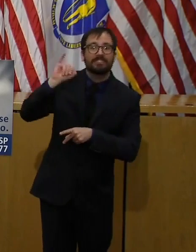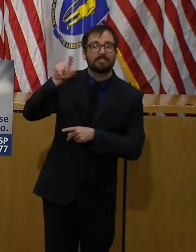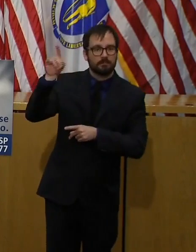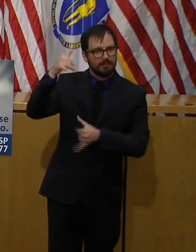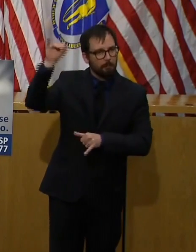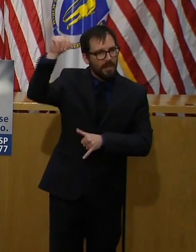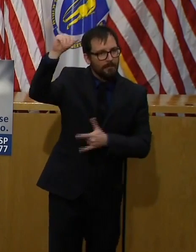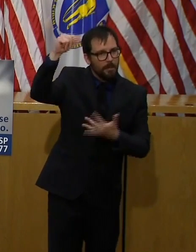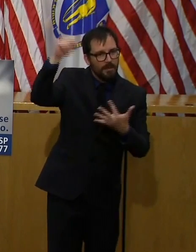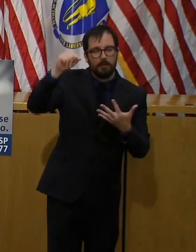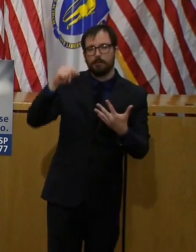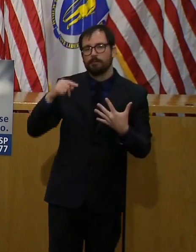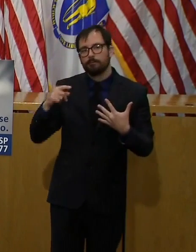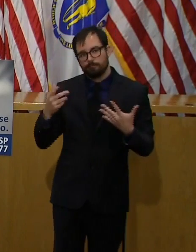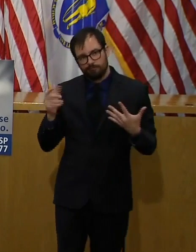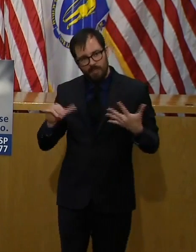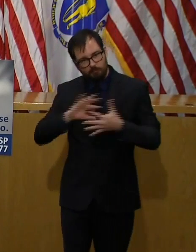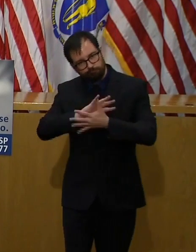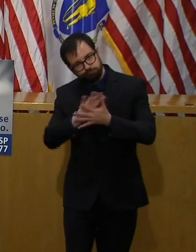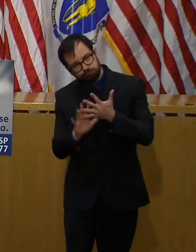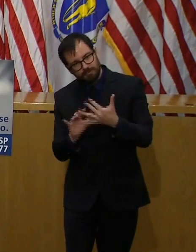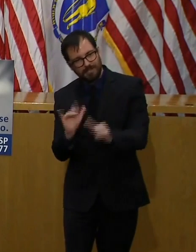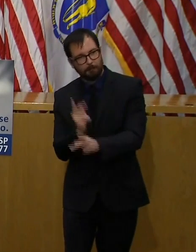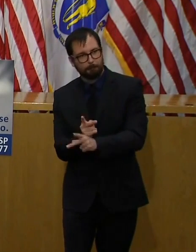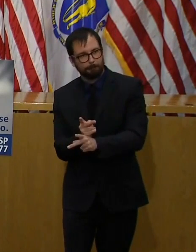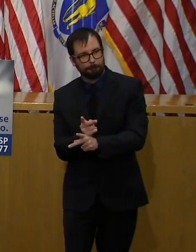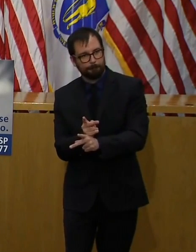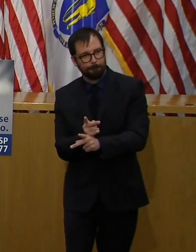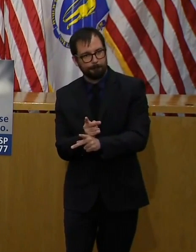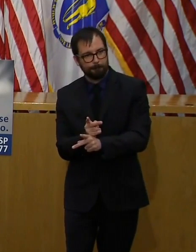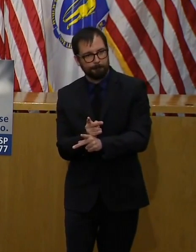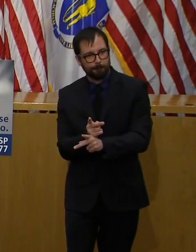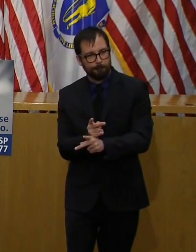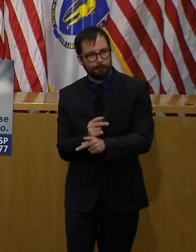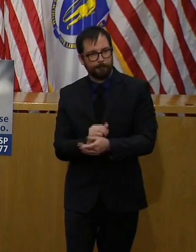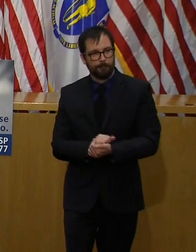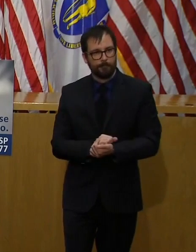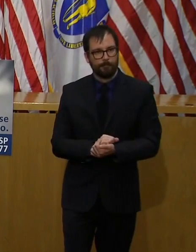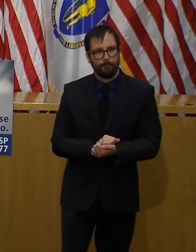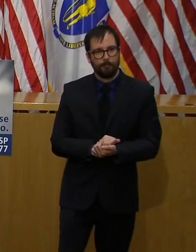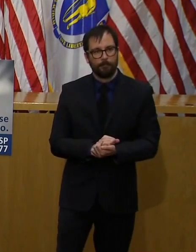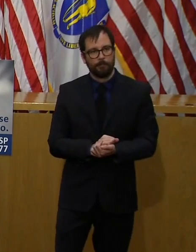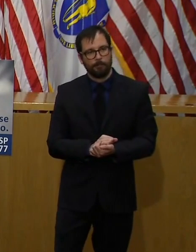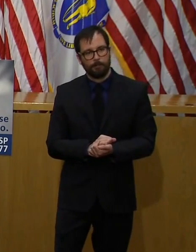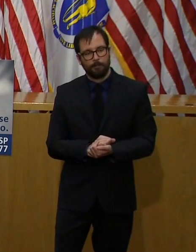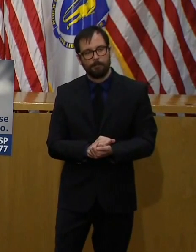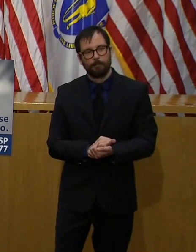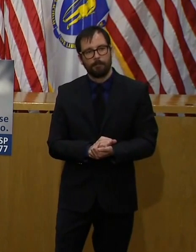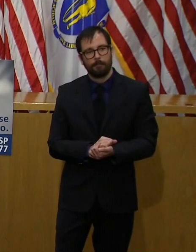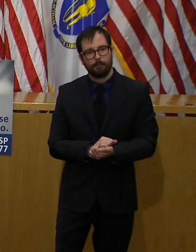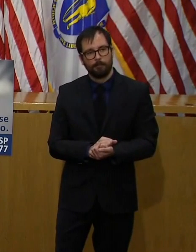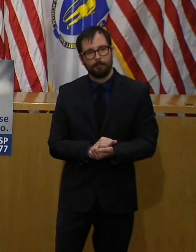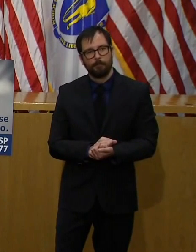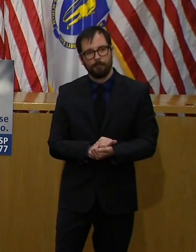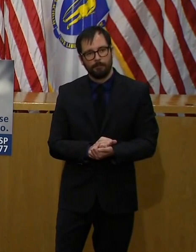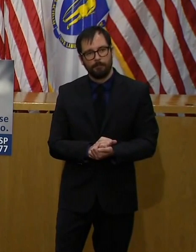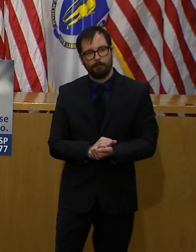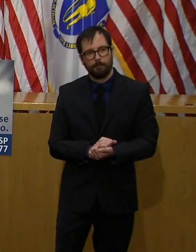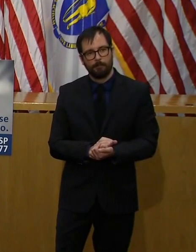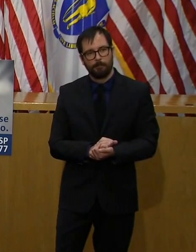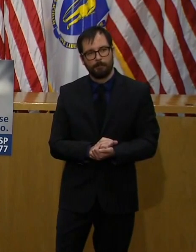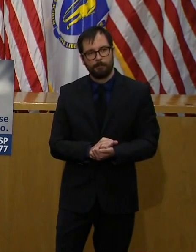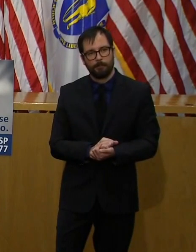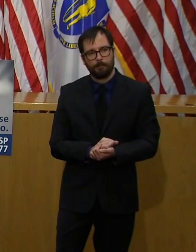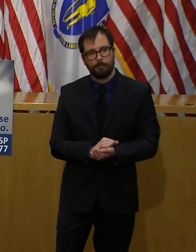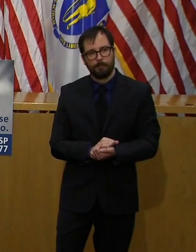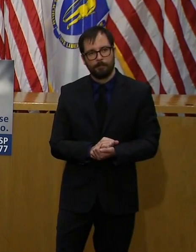match a furloughed person from hospital A to perhaps work at healthcare entity B in a way that